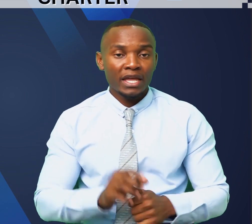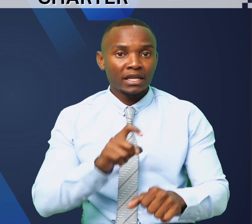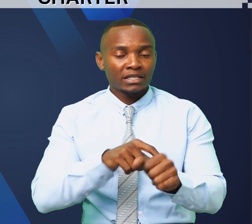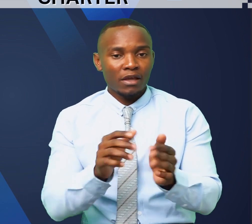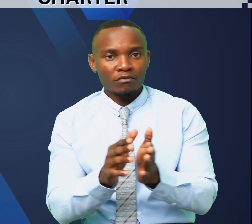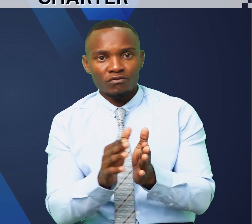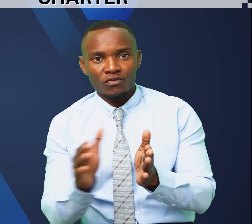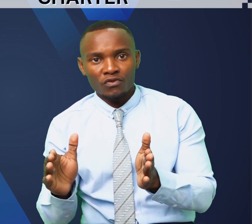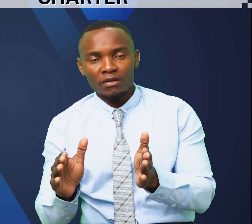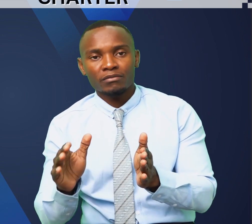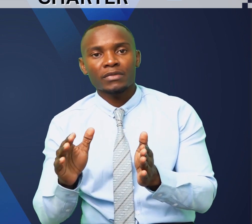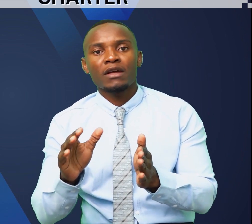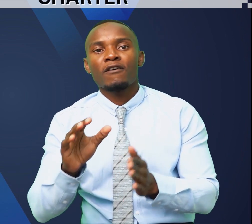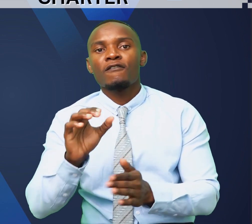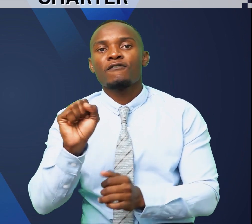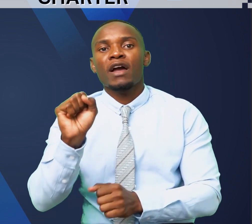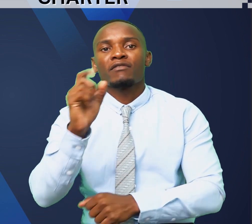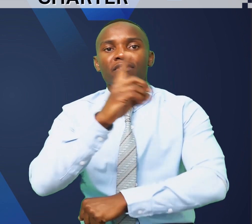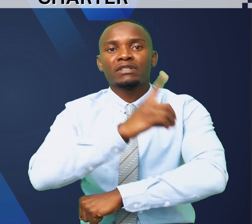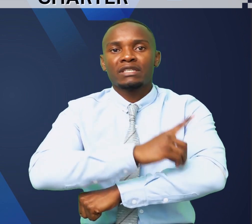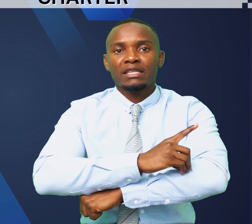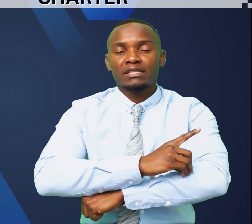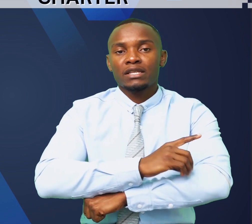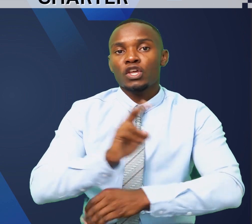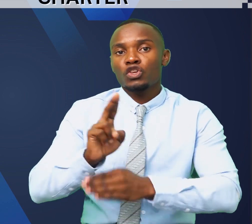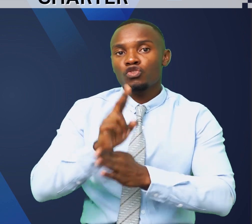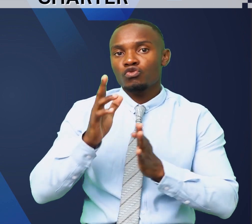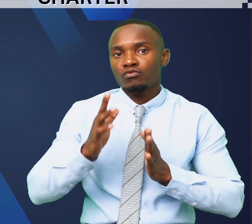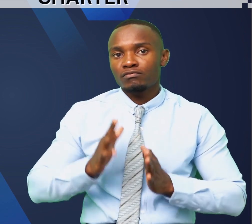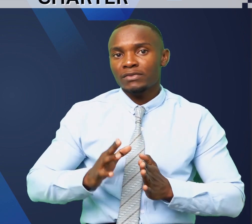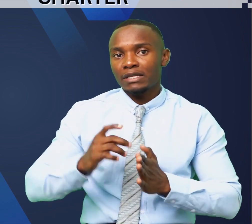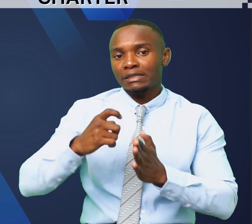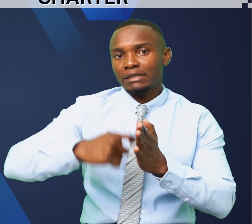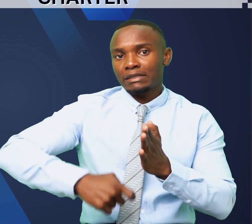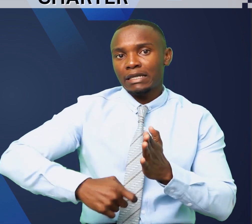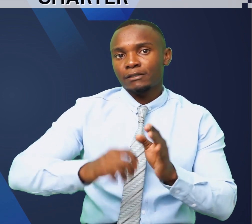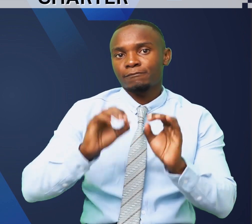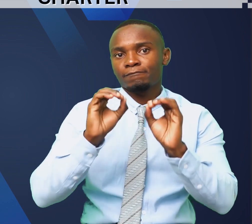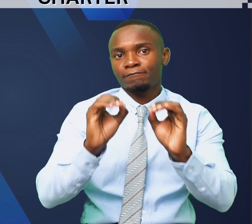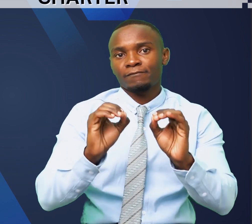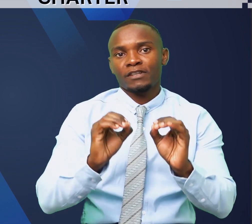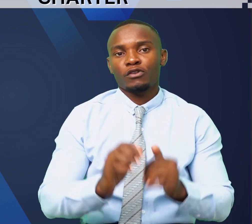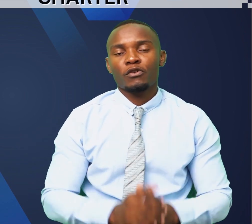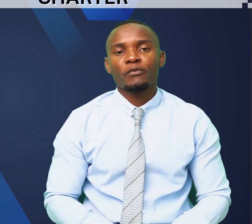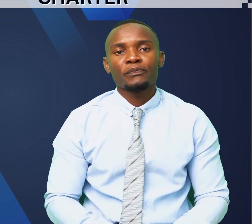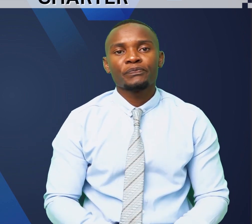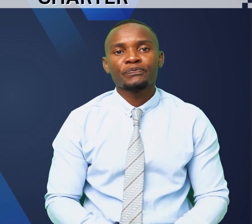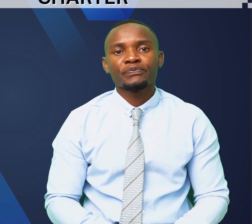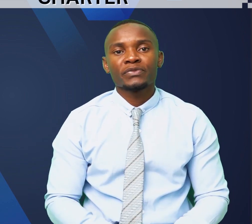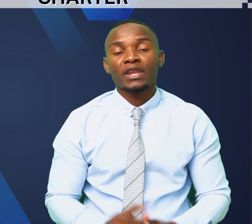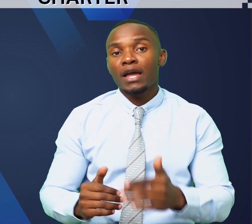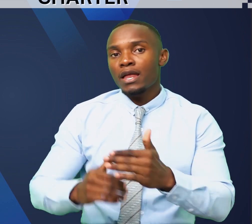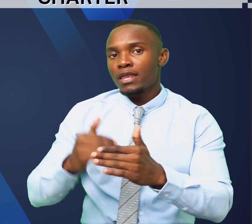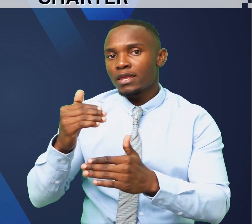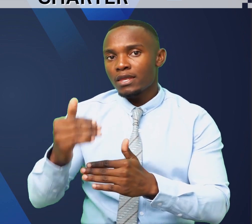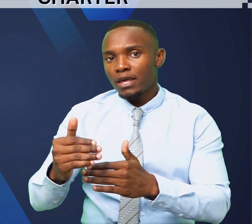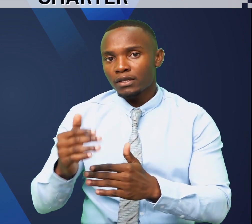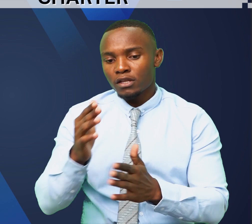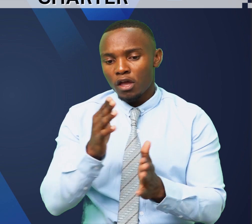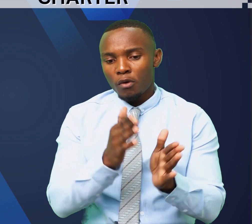Timeline, 5 days. User charges, nil. Service rendered,